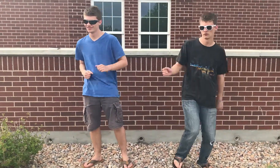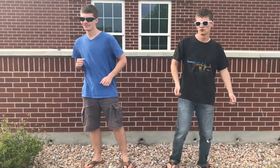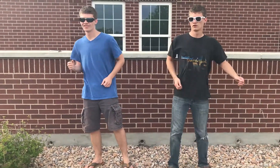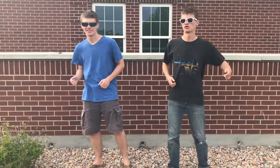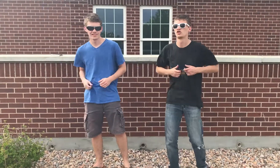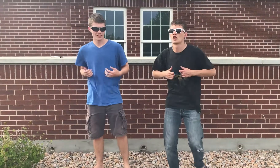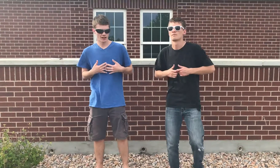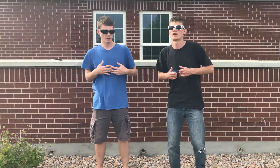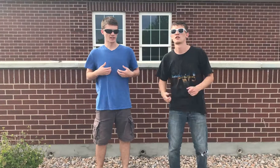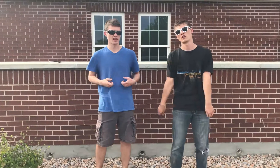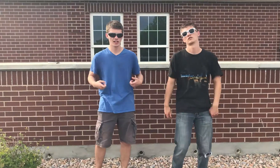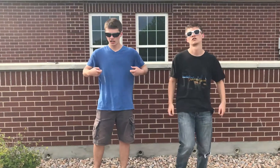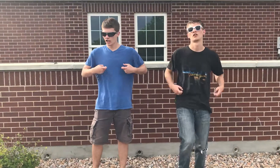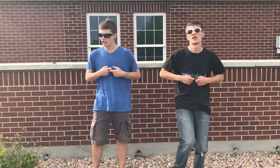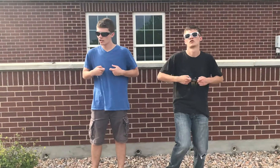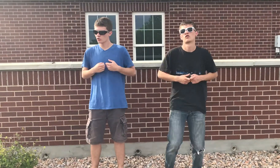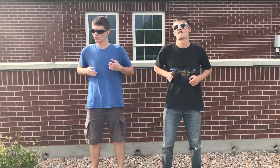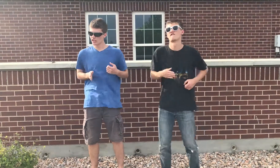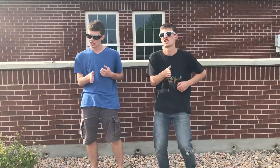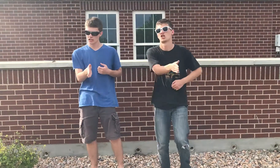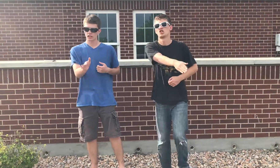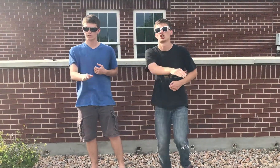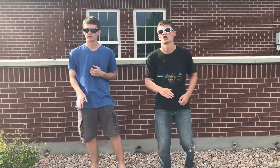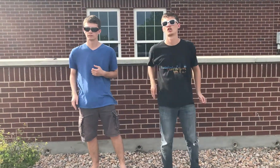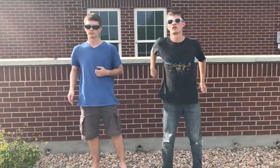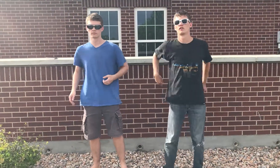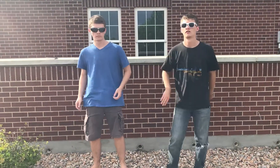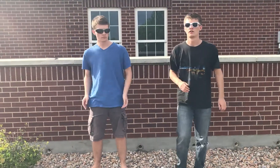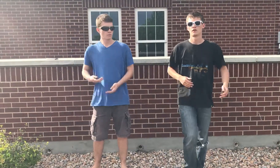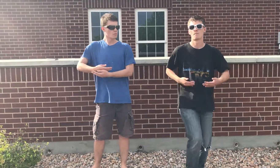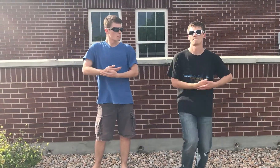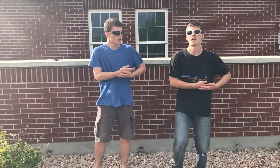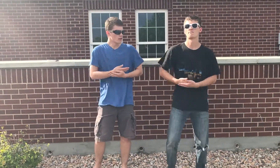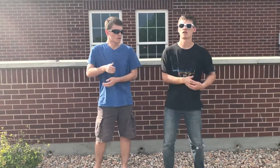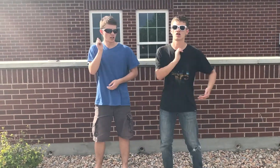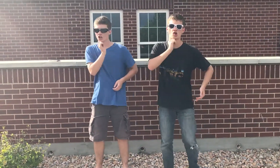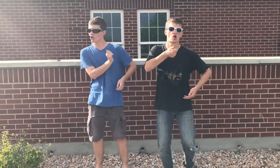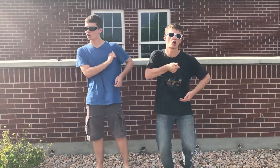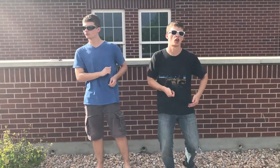It's shock me like an electric field Save it, girl